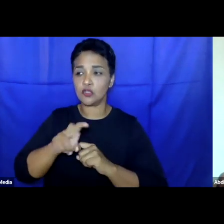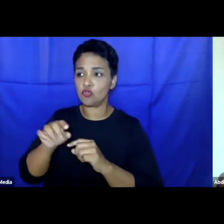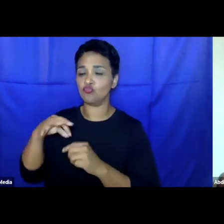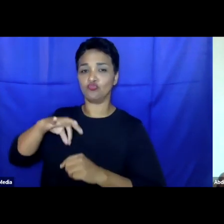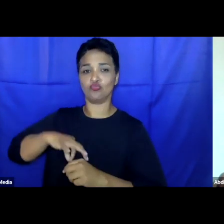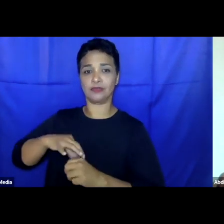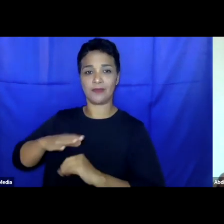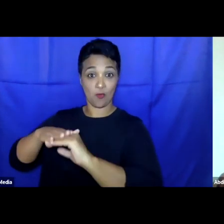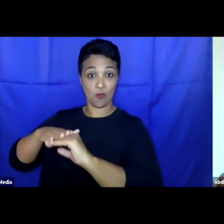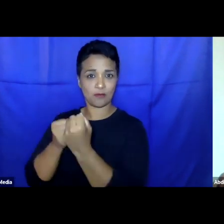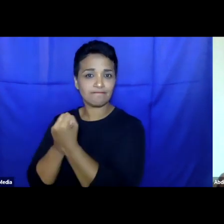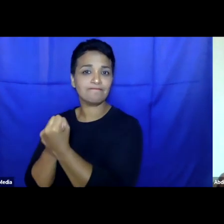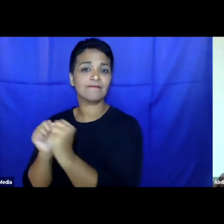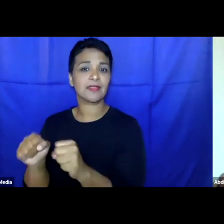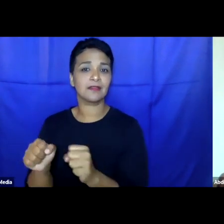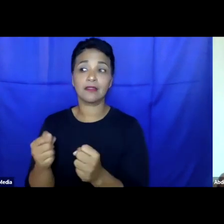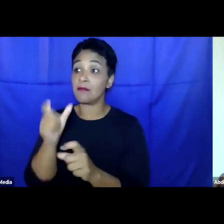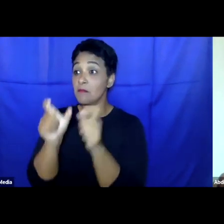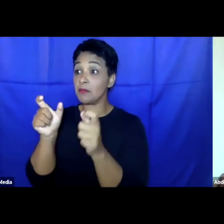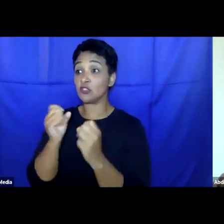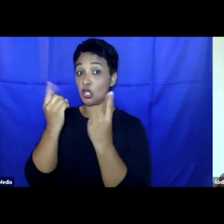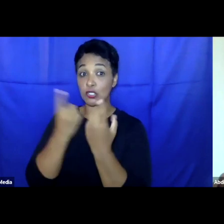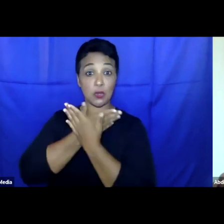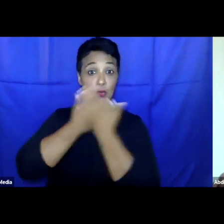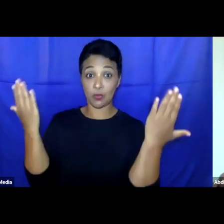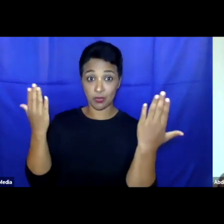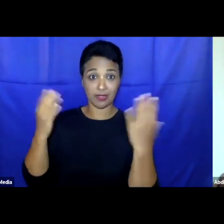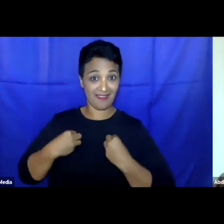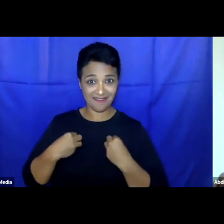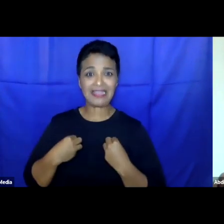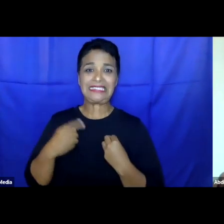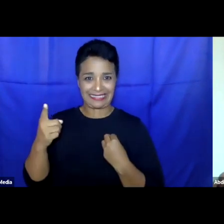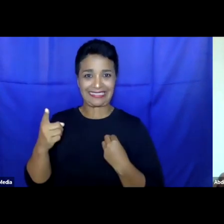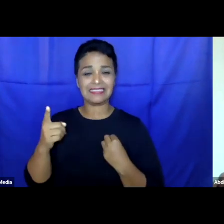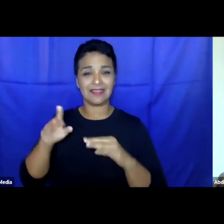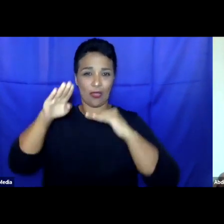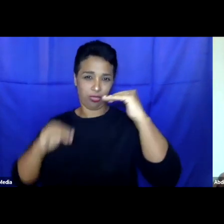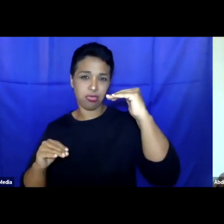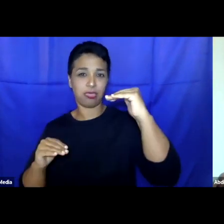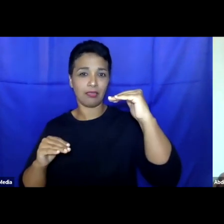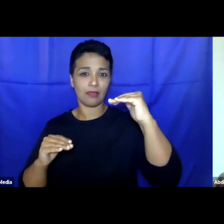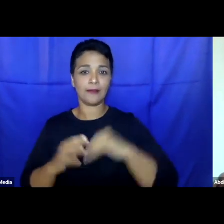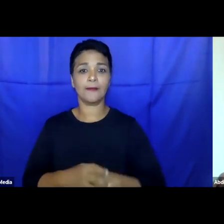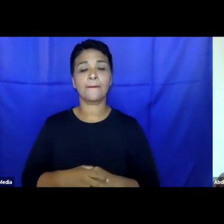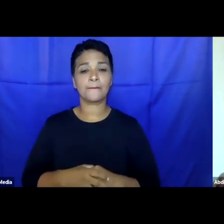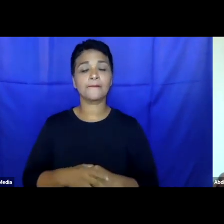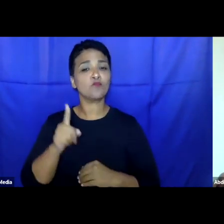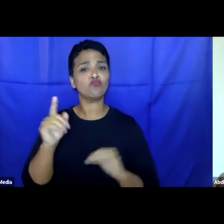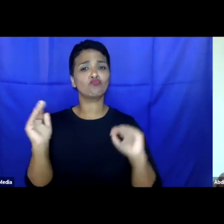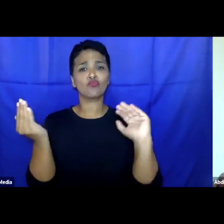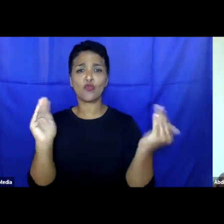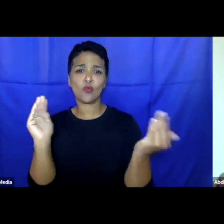without, basic education from Somalia, as compared to, for example,